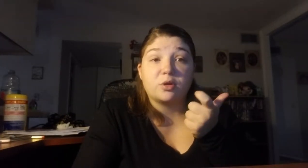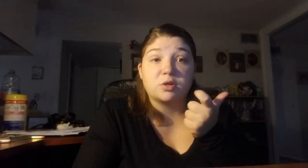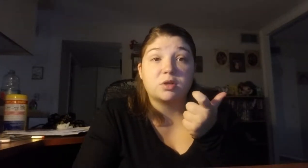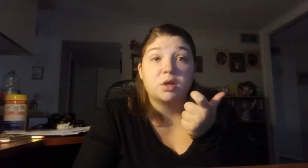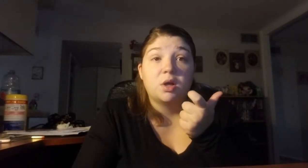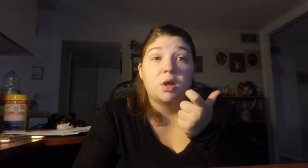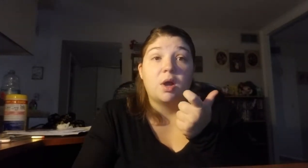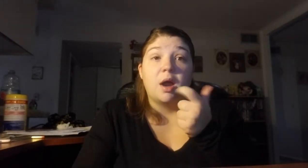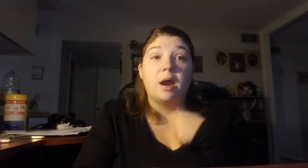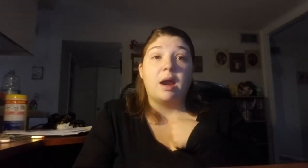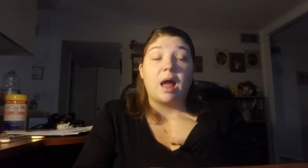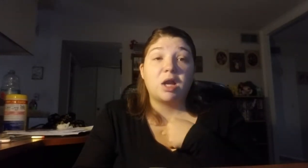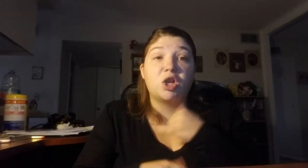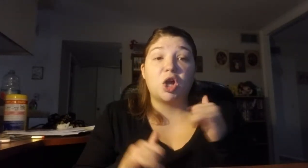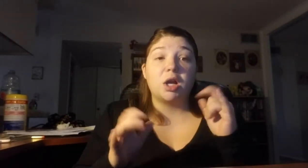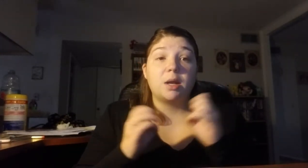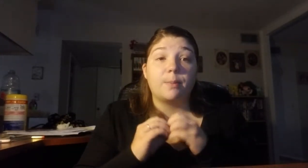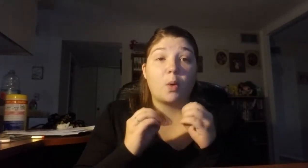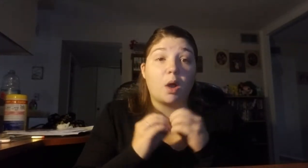123 subscribers, and I still need more.